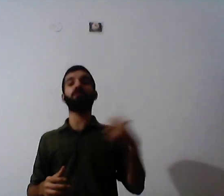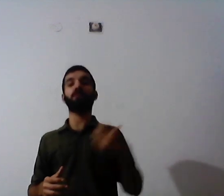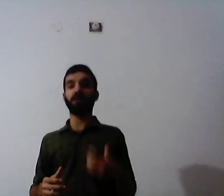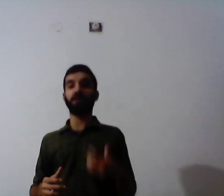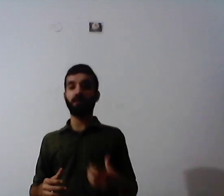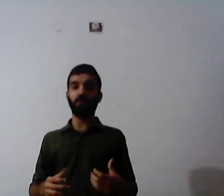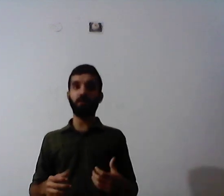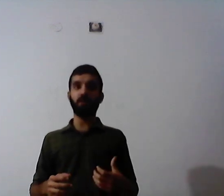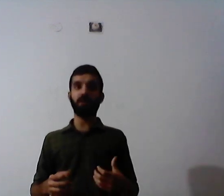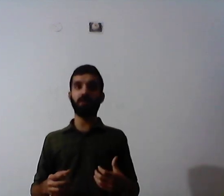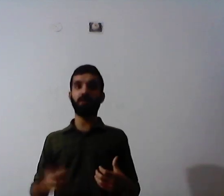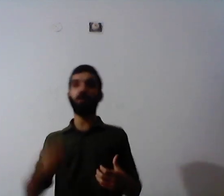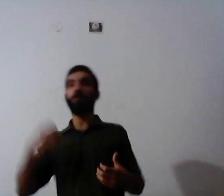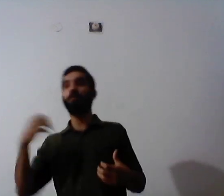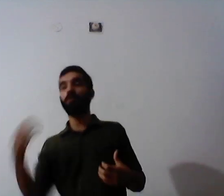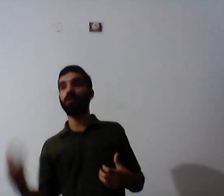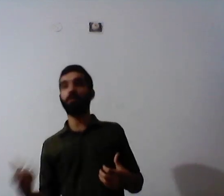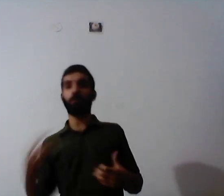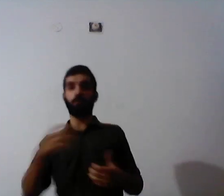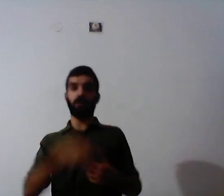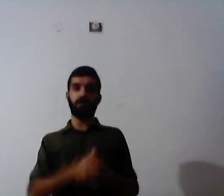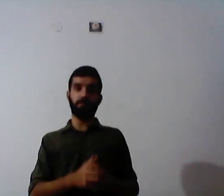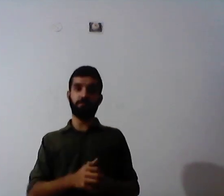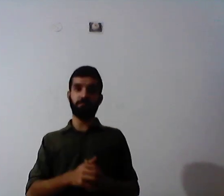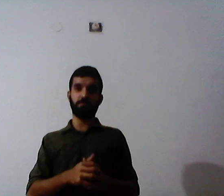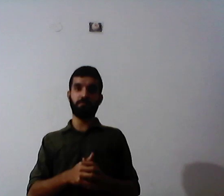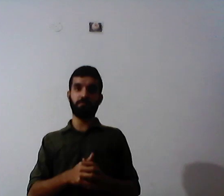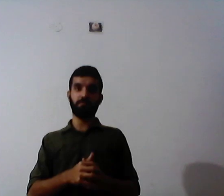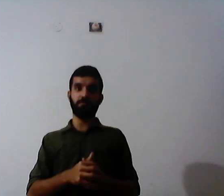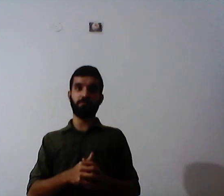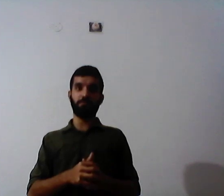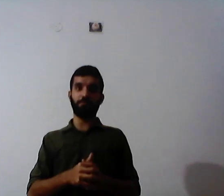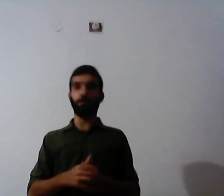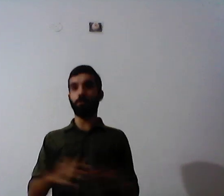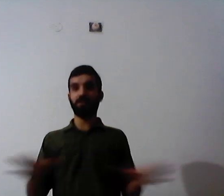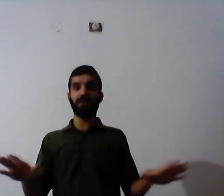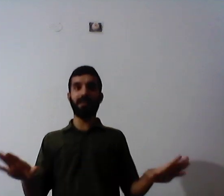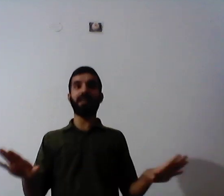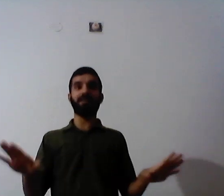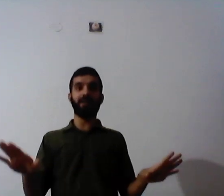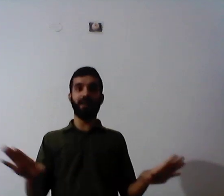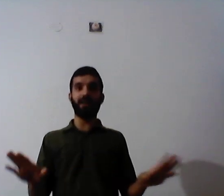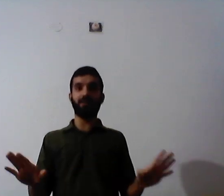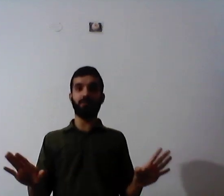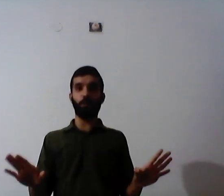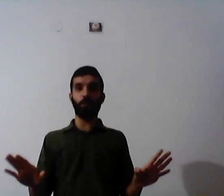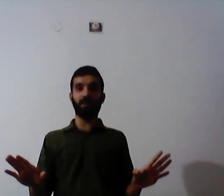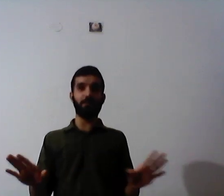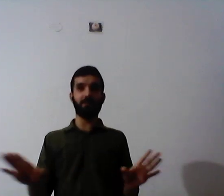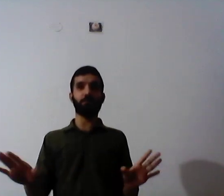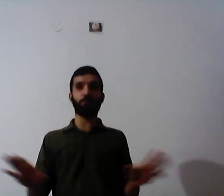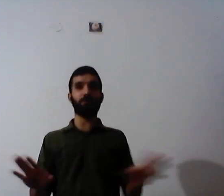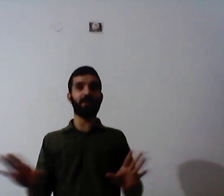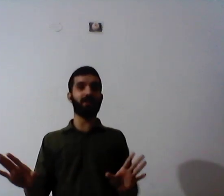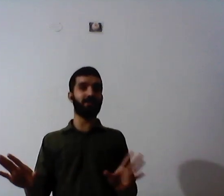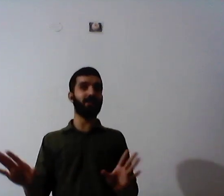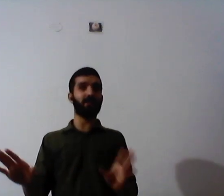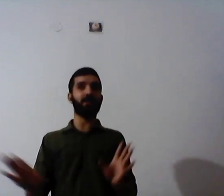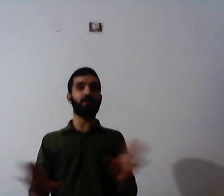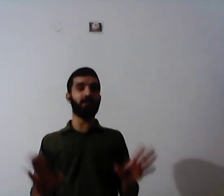in cold water or in hot water? Don't say like they like cold climate, so they are